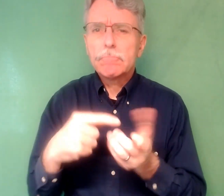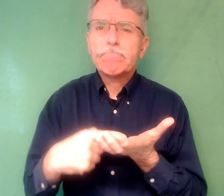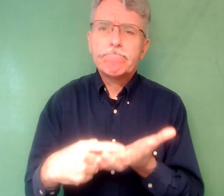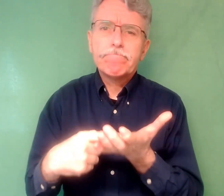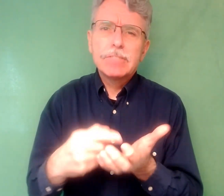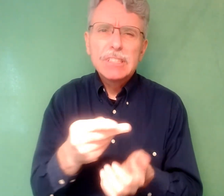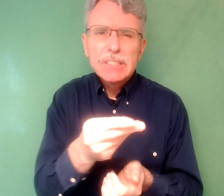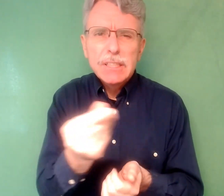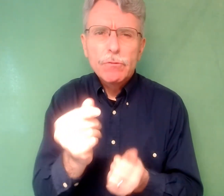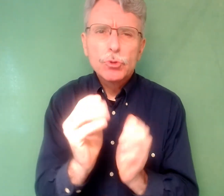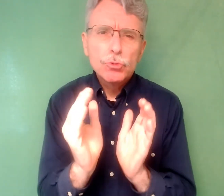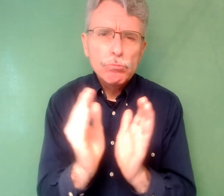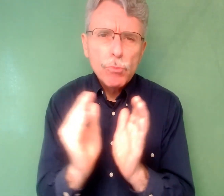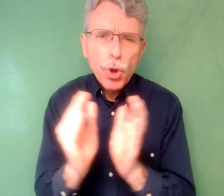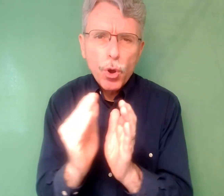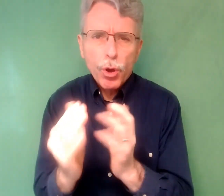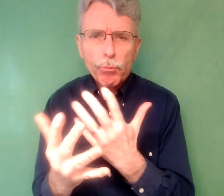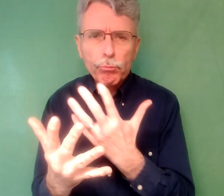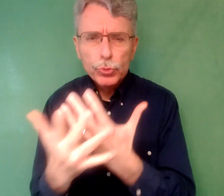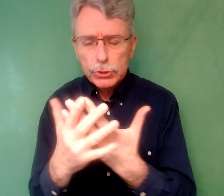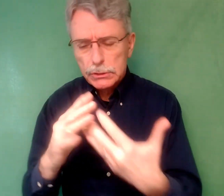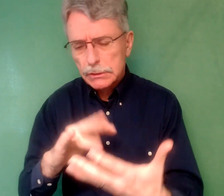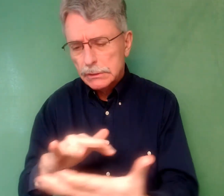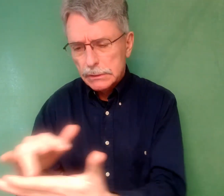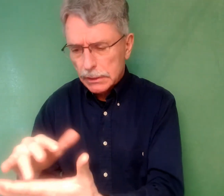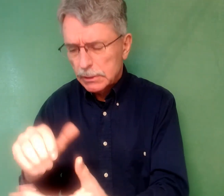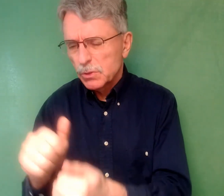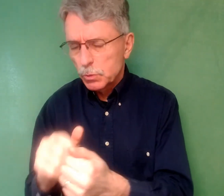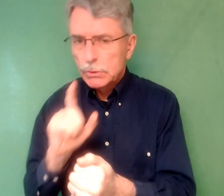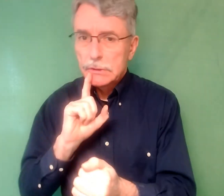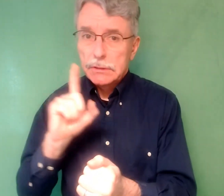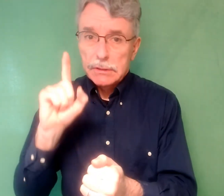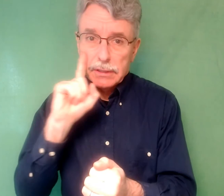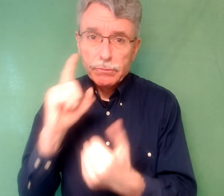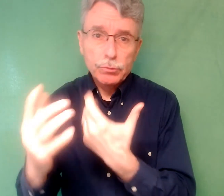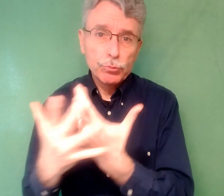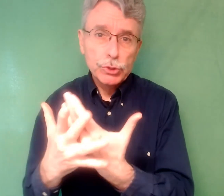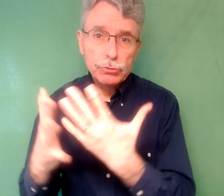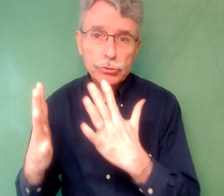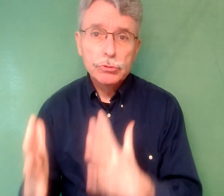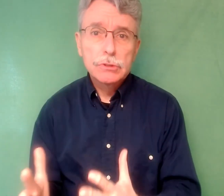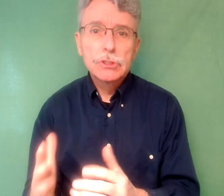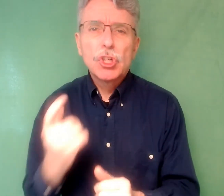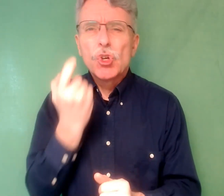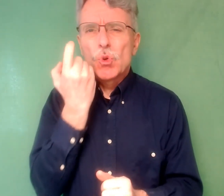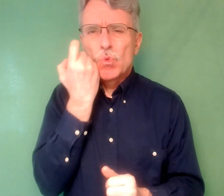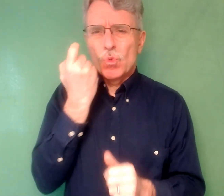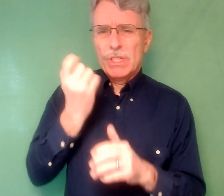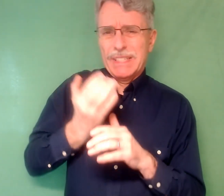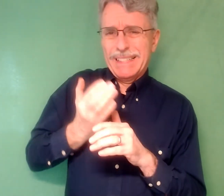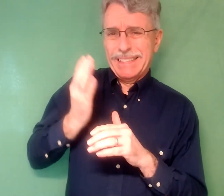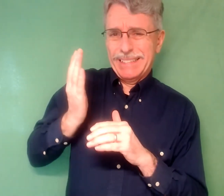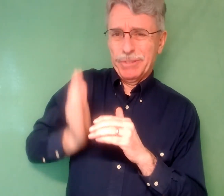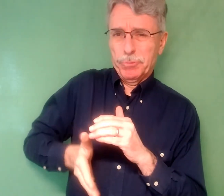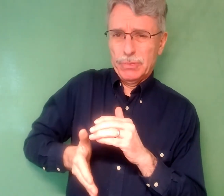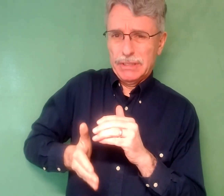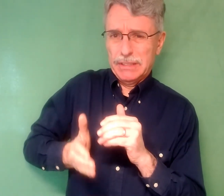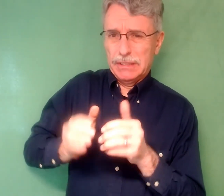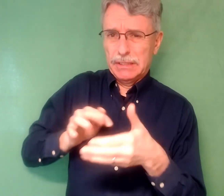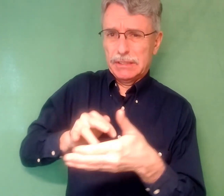facilities. The authors discuss the gaps in state and federal prisons that exist between available addiction